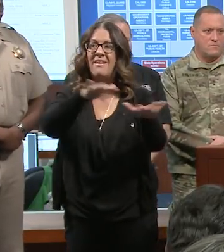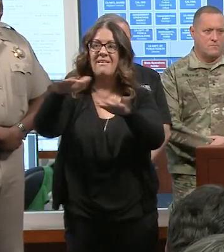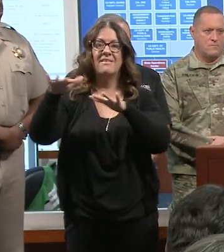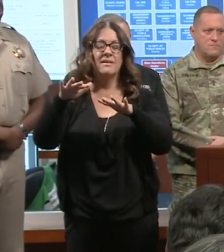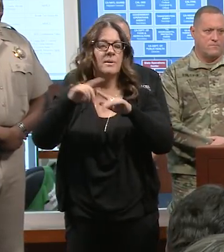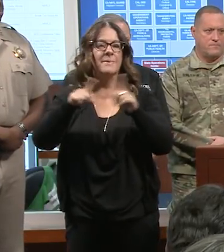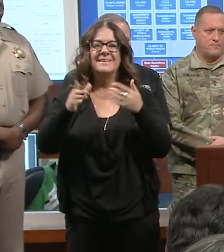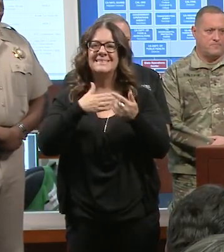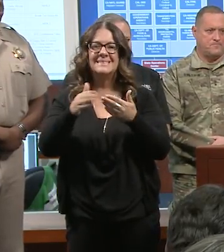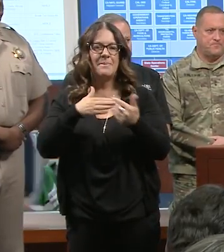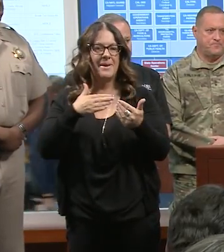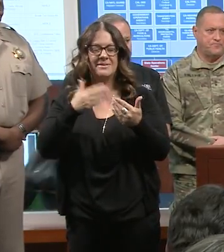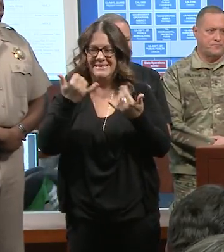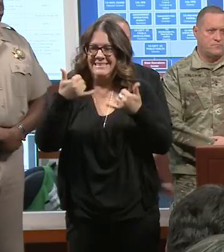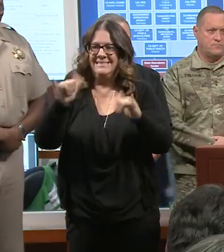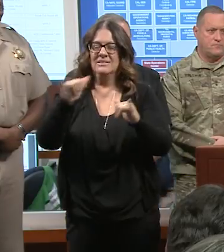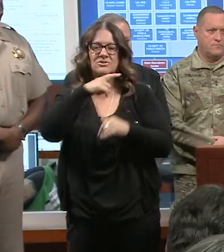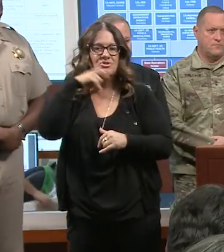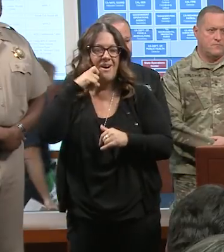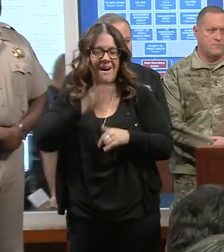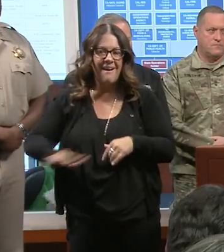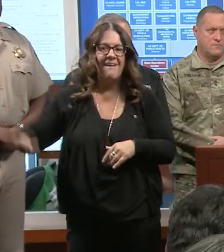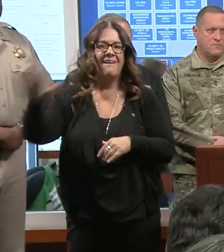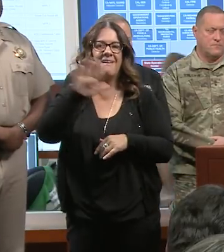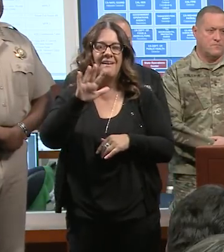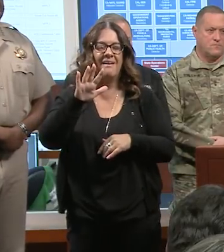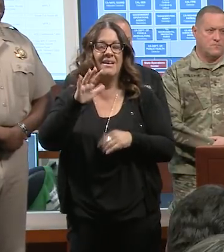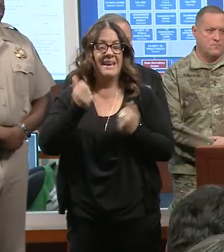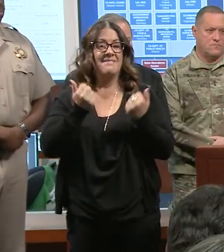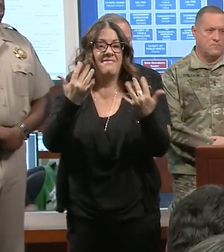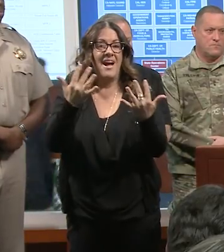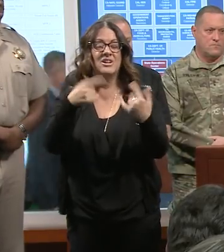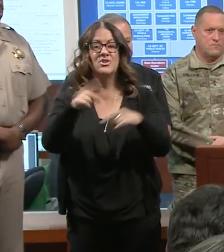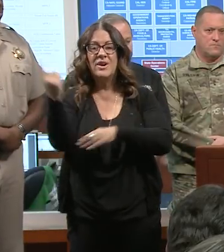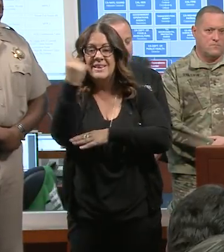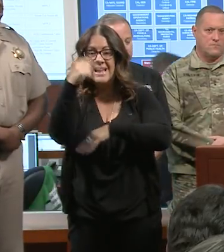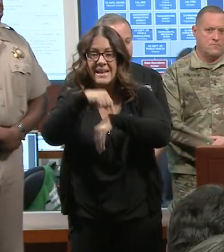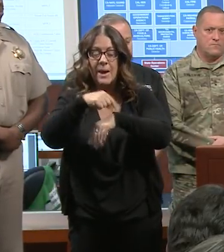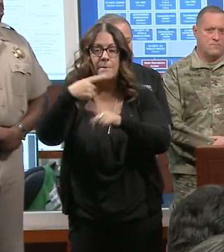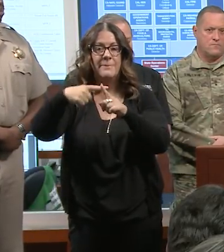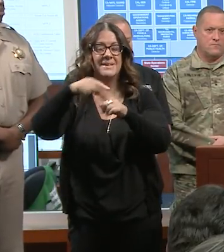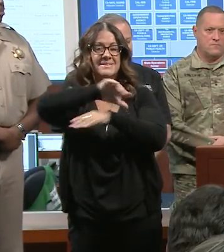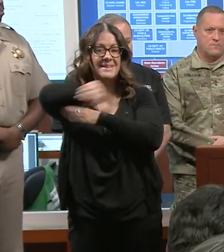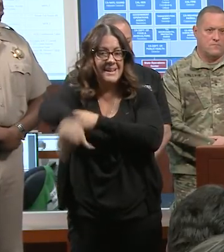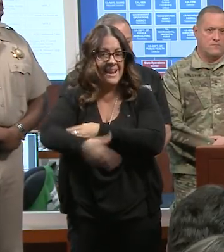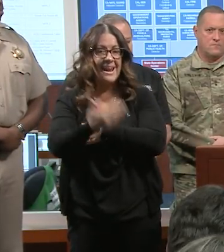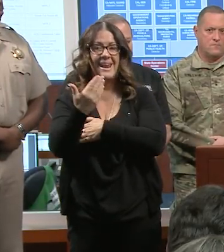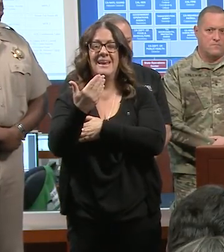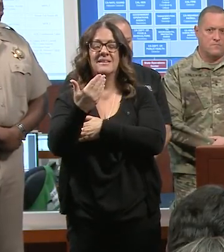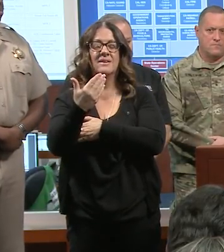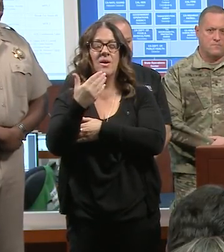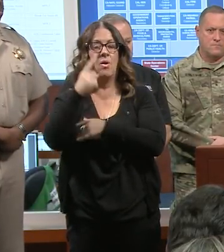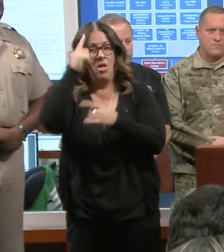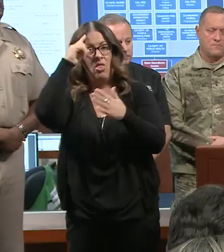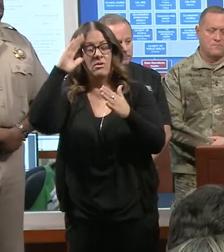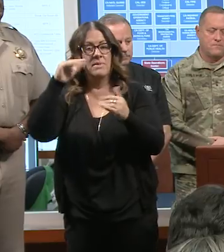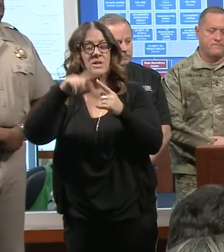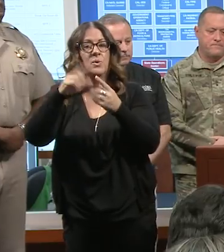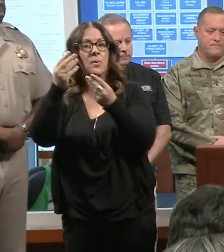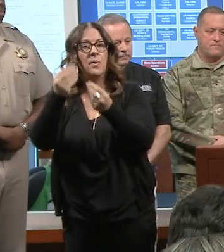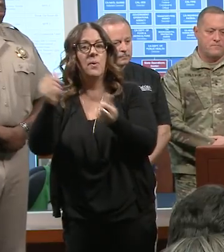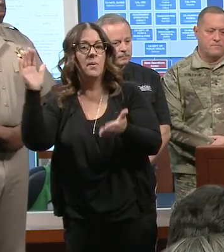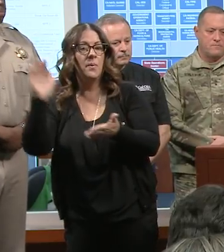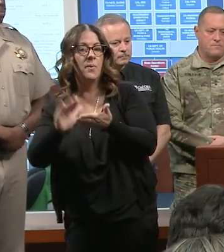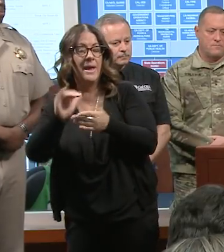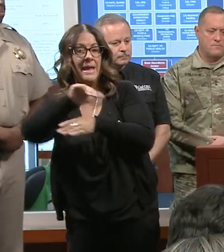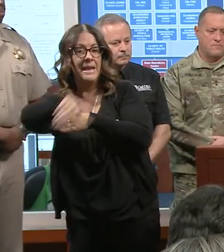vegetation. These fires are burning actively during the day and at night when one would expect a fire to subside. And make